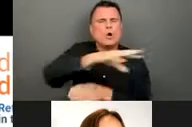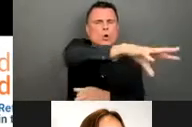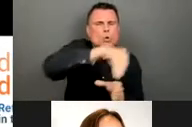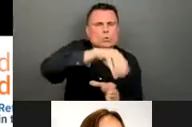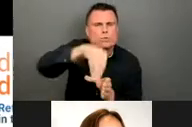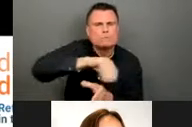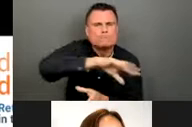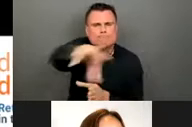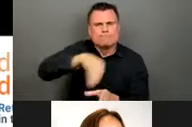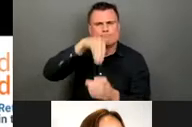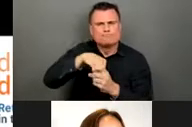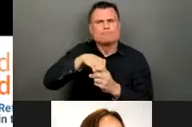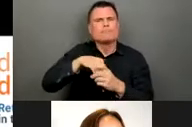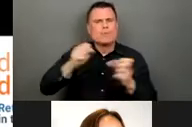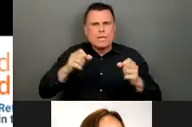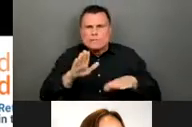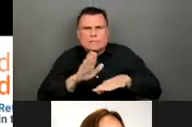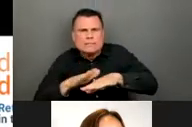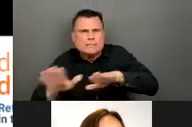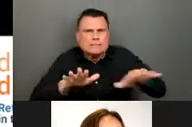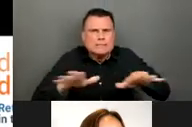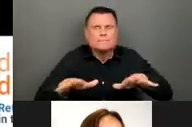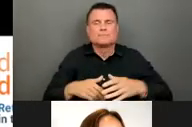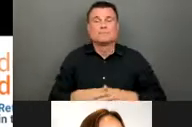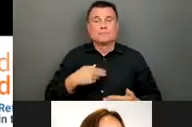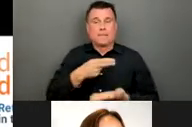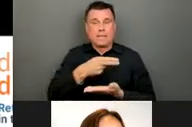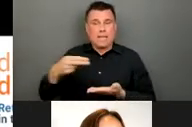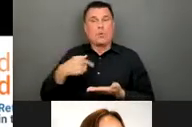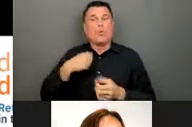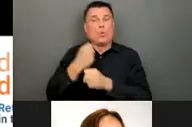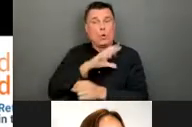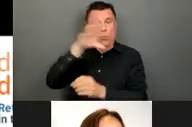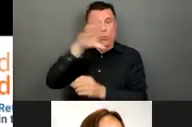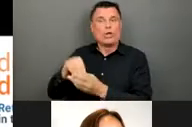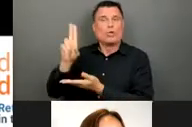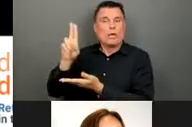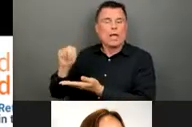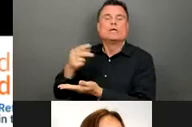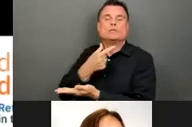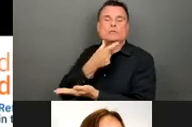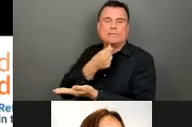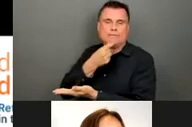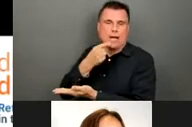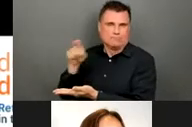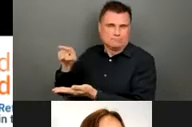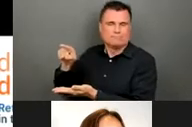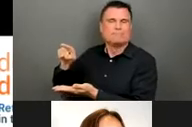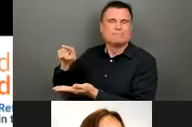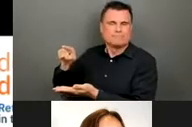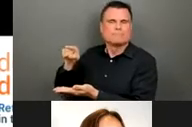My name is Ioana Creitaru. I work for UNDP in Geneva, and I would like to share information about the